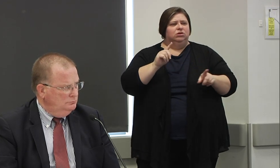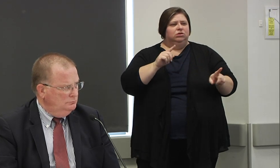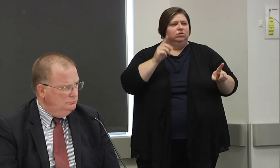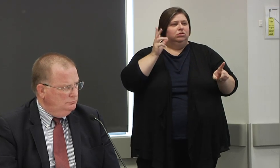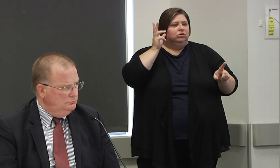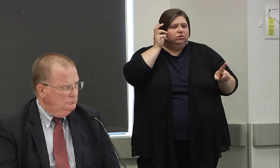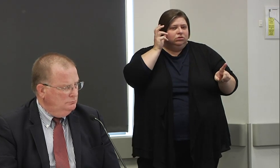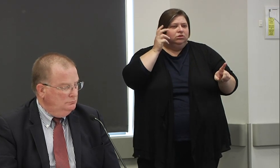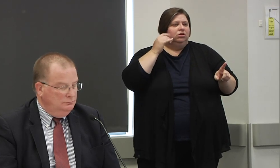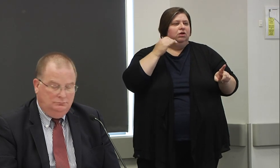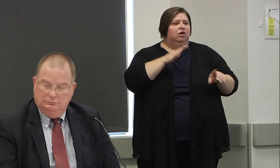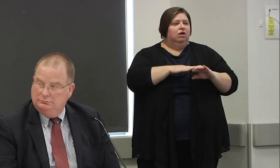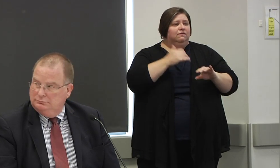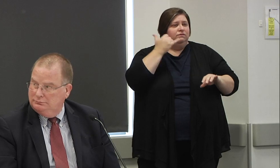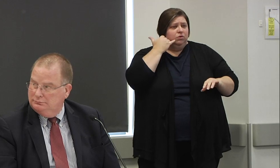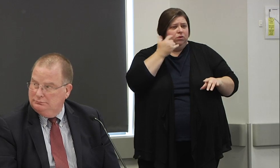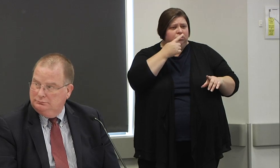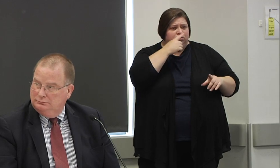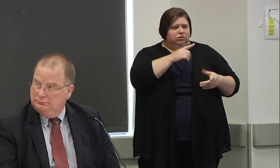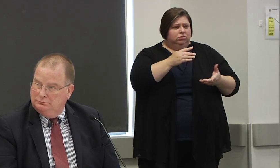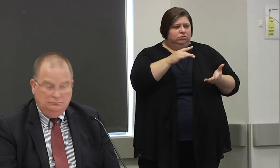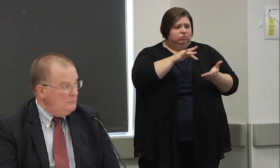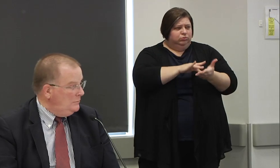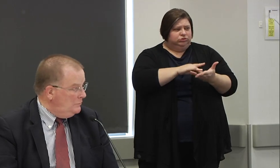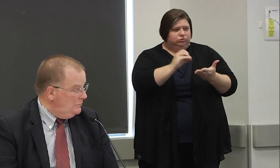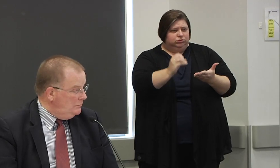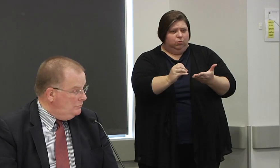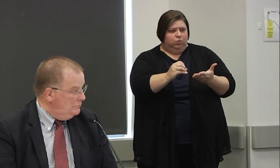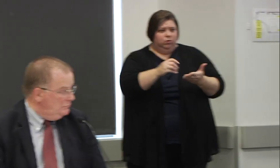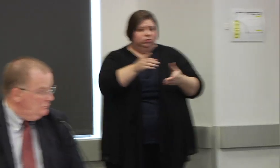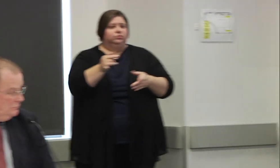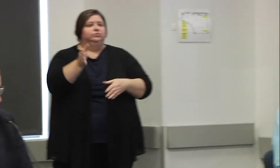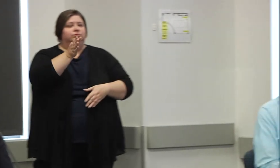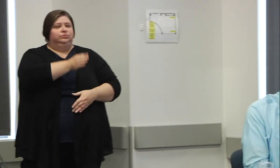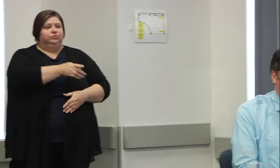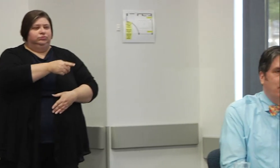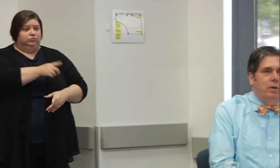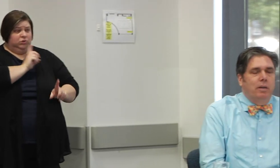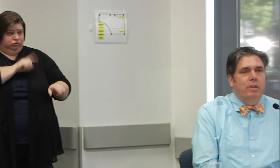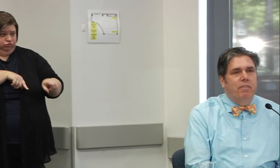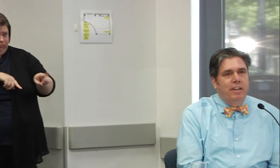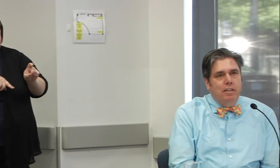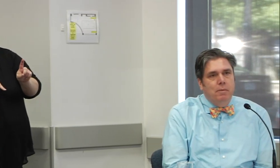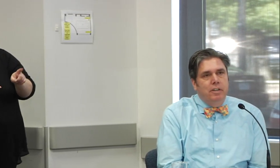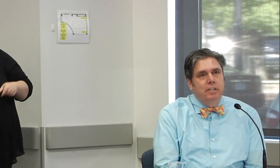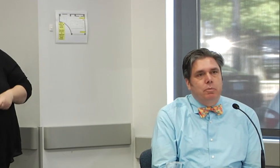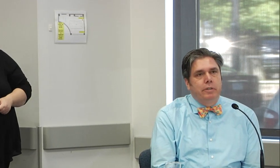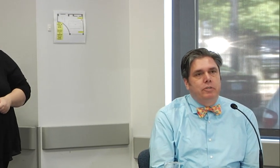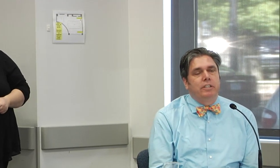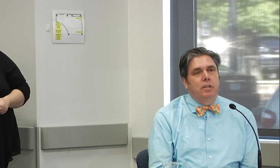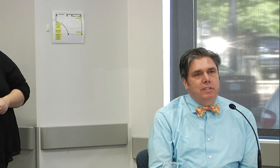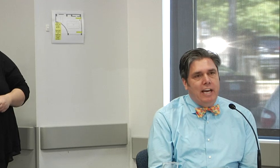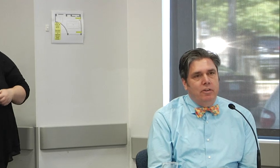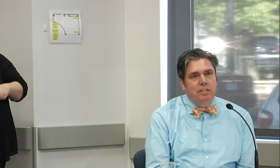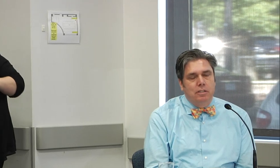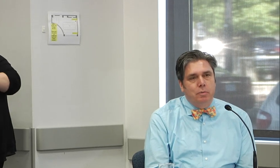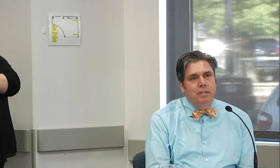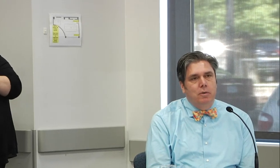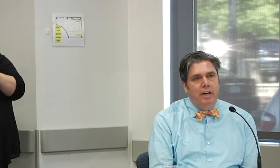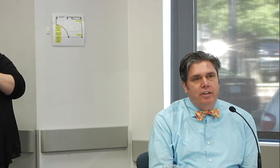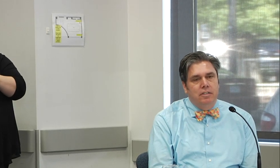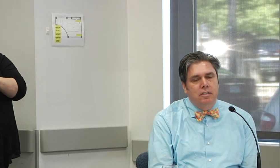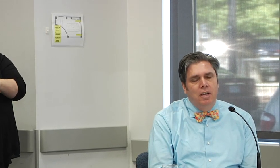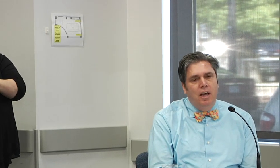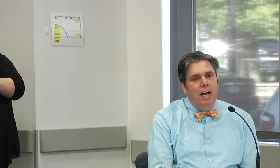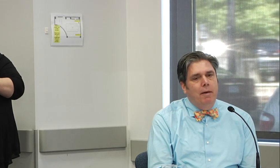please press 0. Thanks. Dr. Seidlinger, do you want to take that one? I think in working with our faith communities, we treat those gatherings as we do